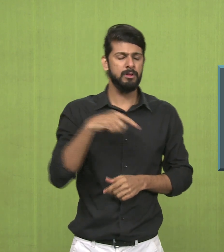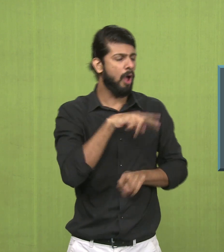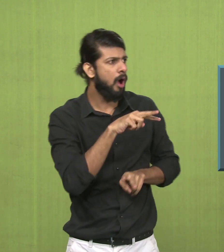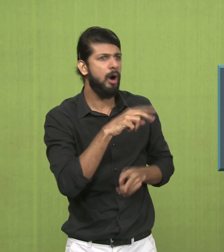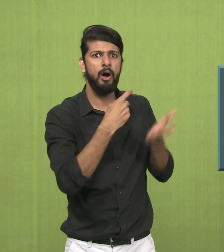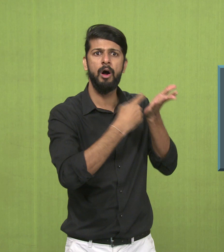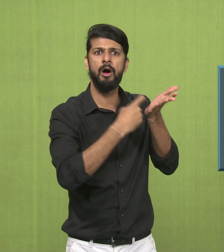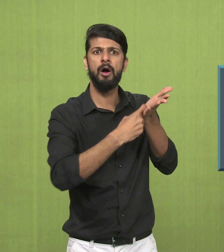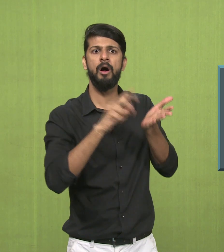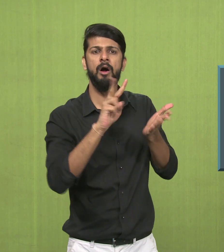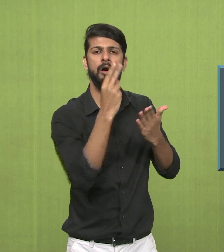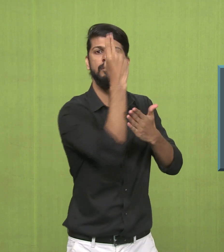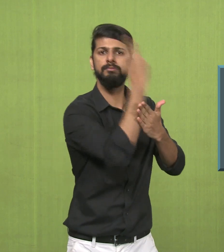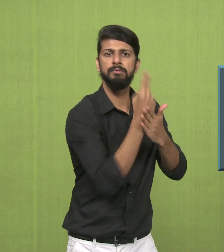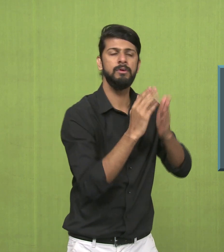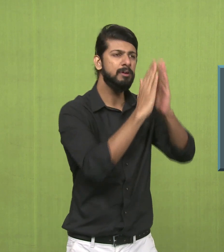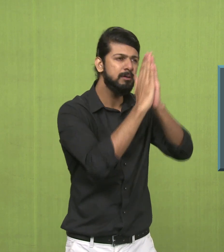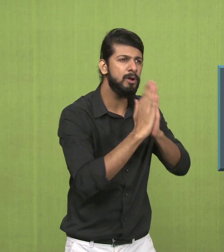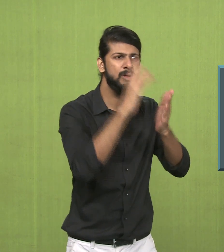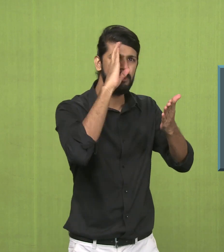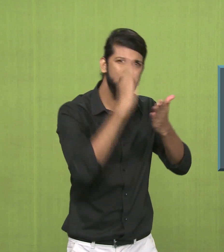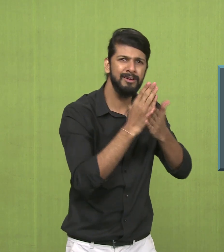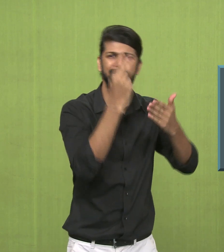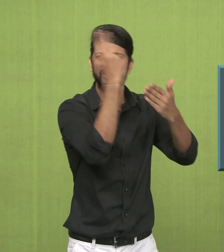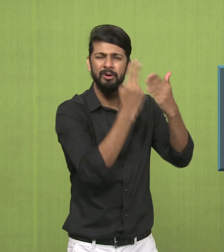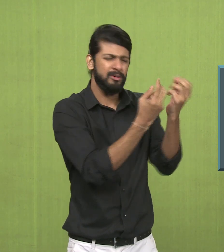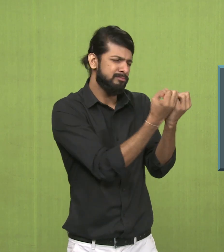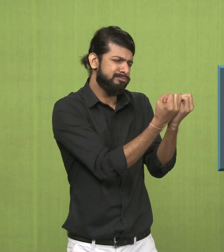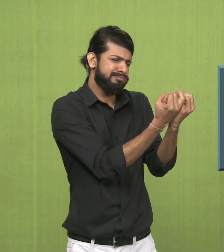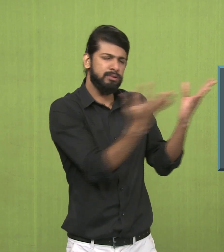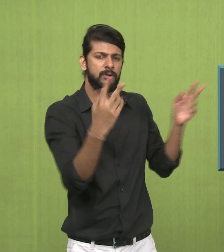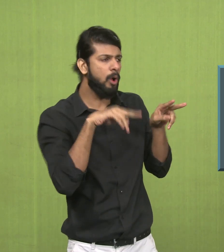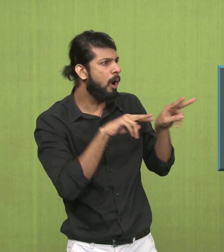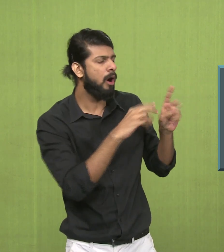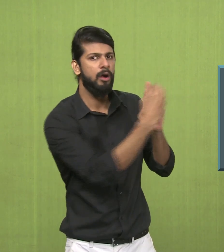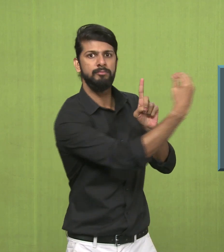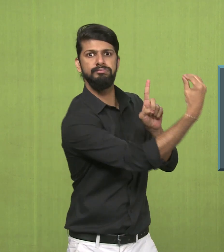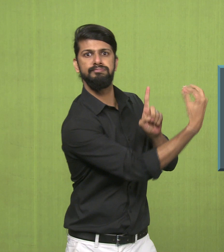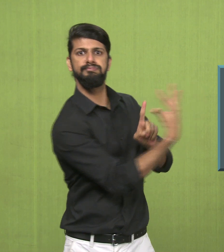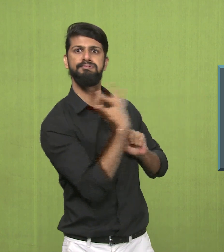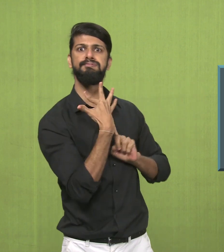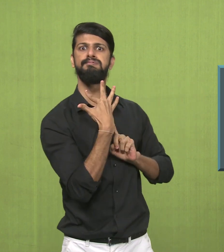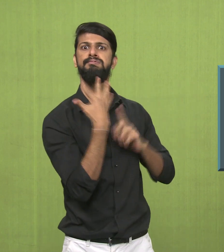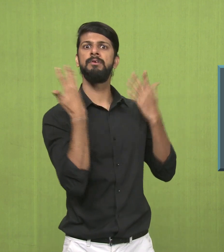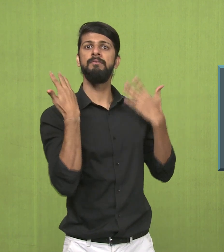taste of depiction related to Indian gods and heroic